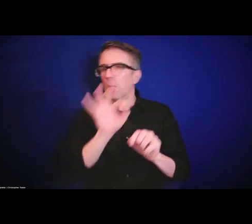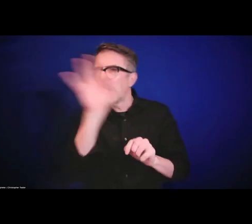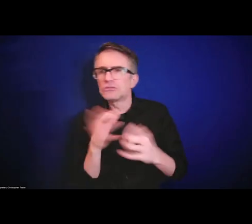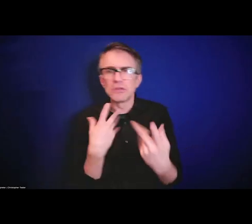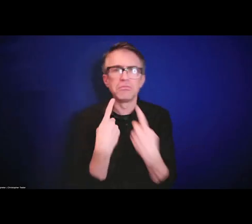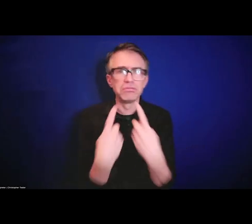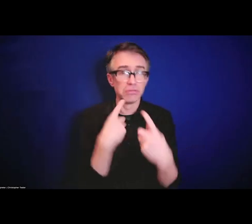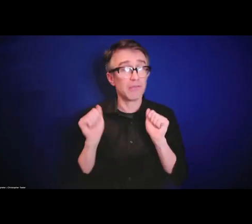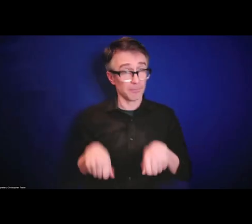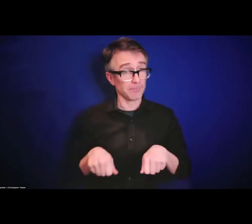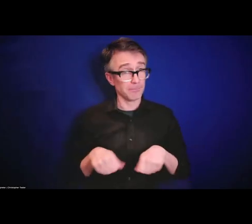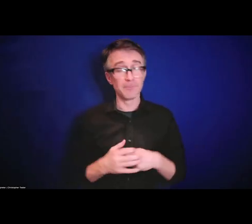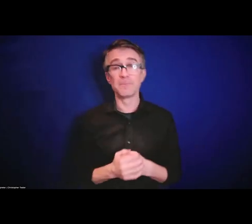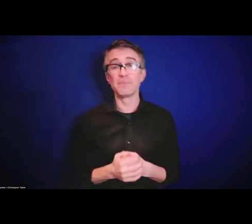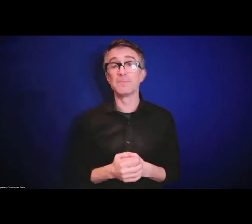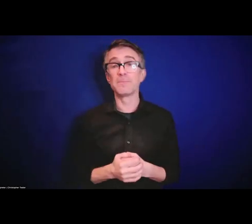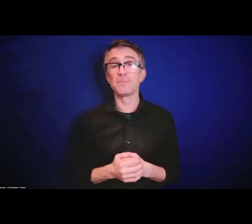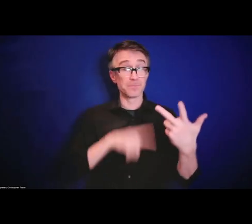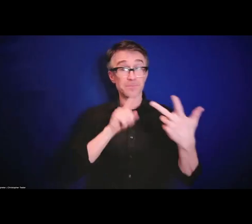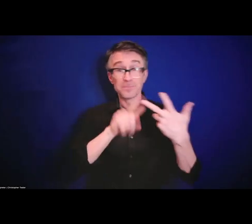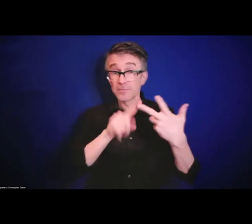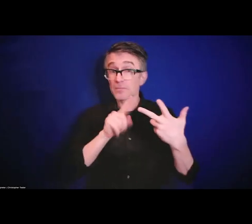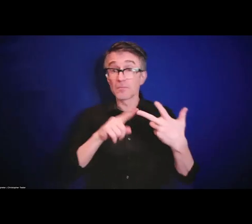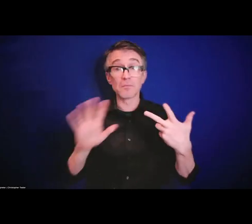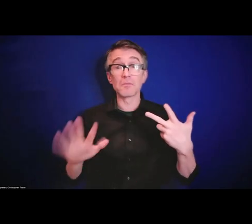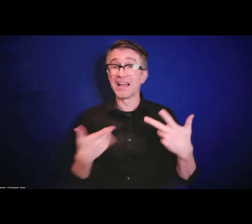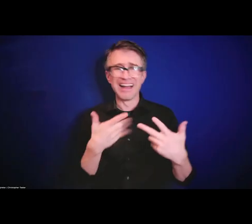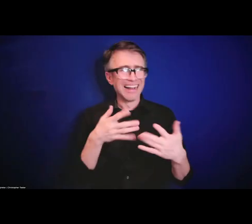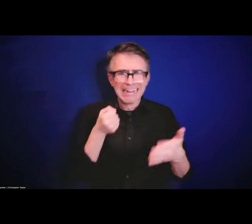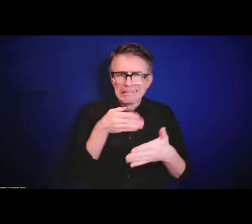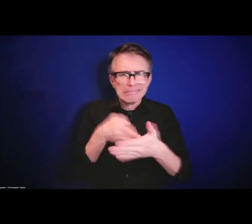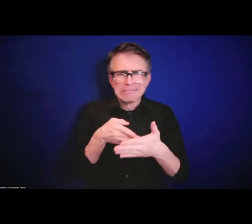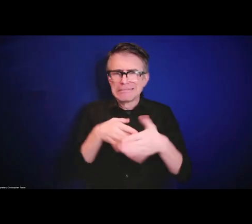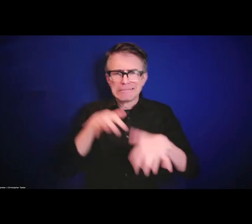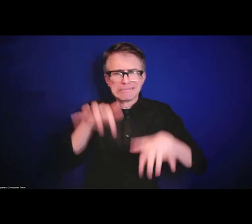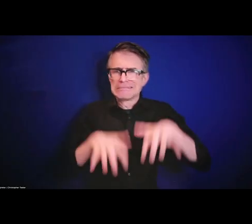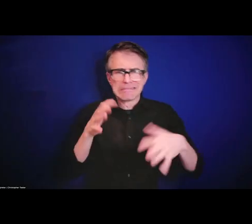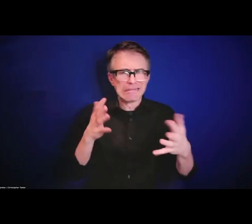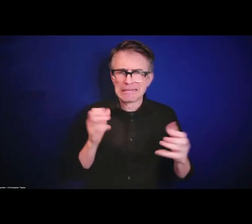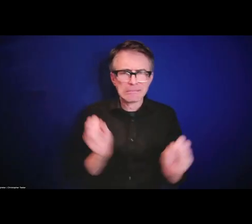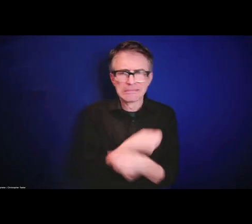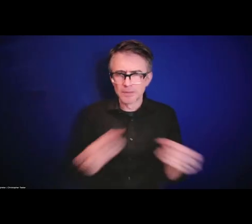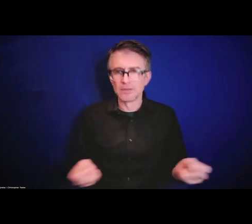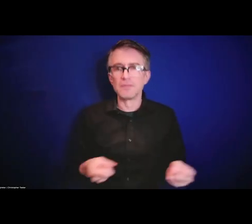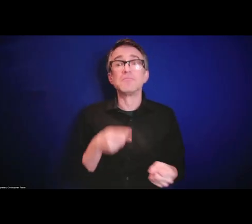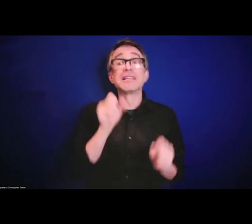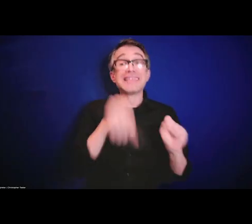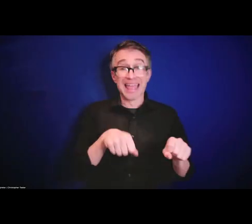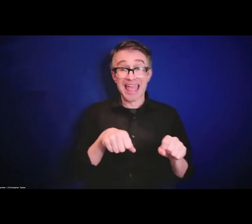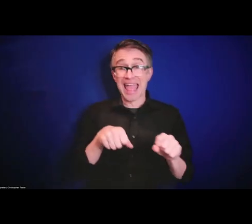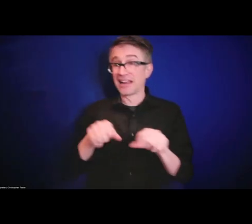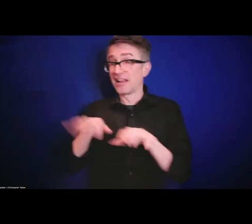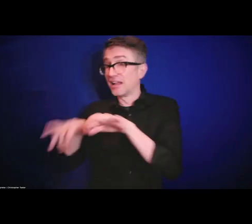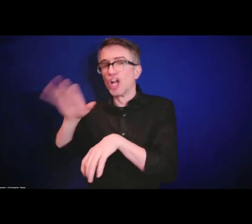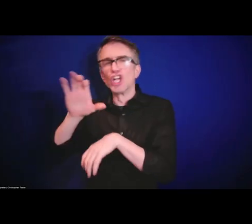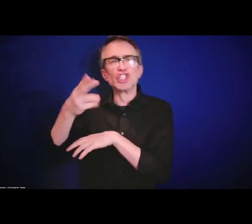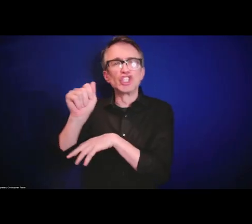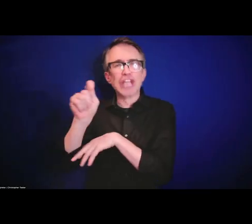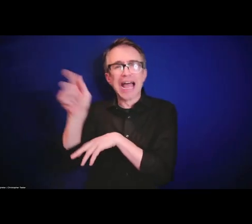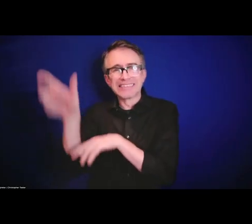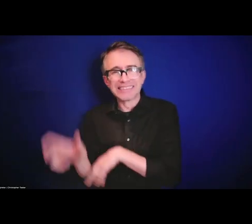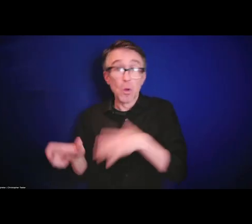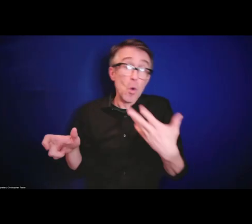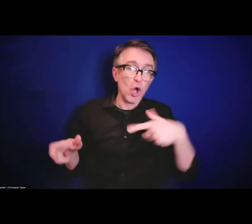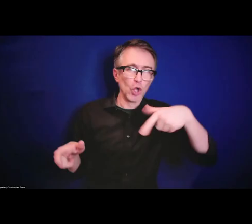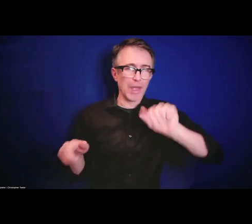able to type into the chat, so please use the Q&As the Q&A box to also note if you're having trouble.